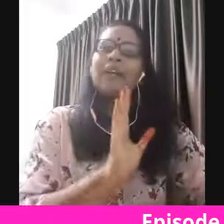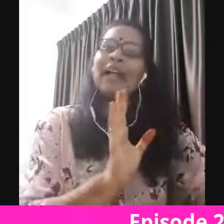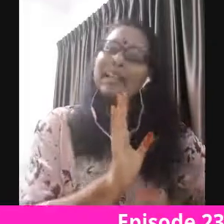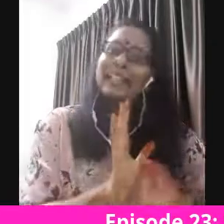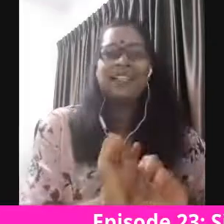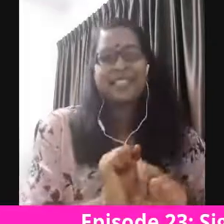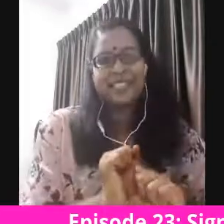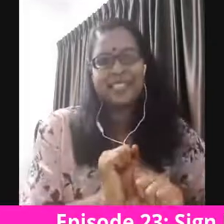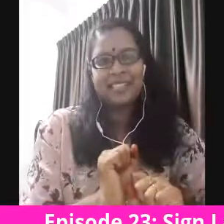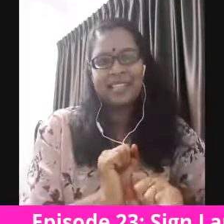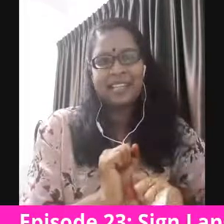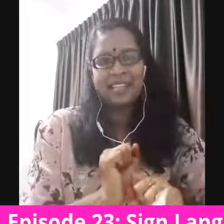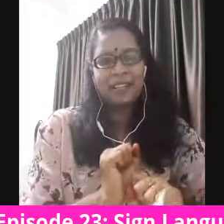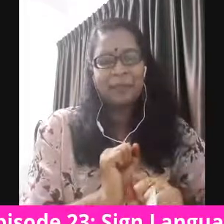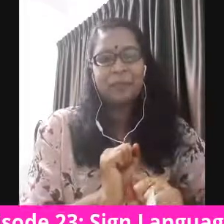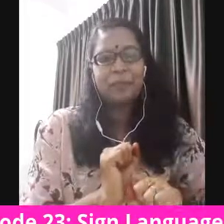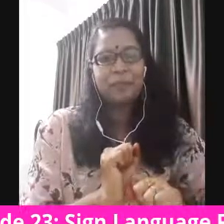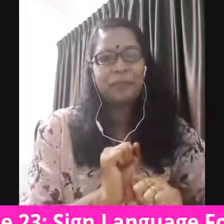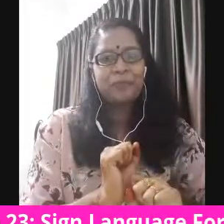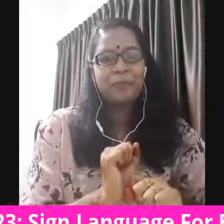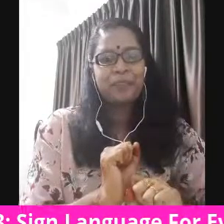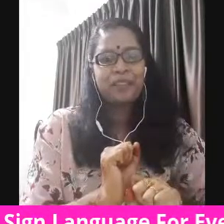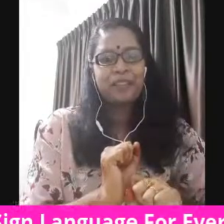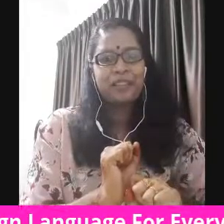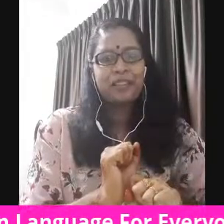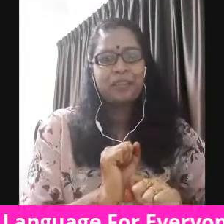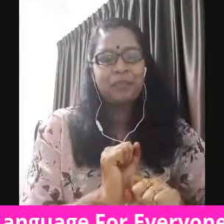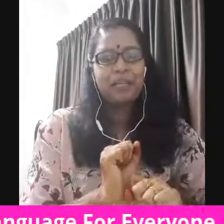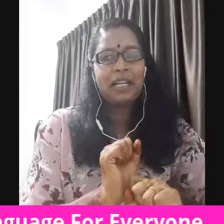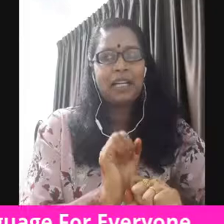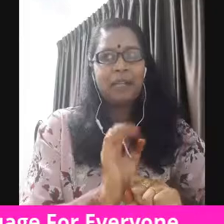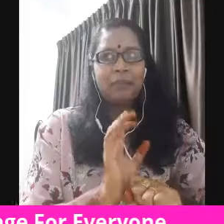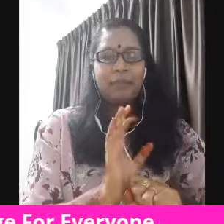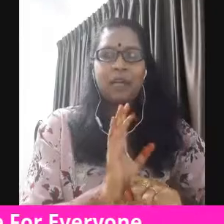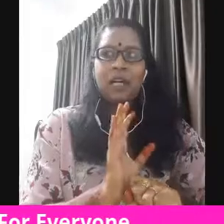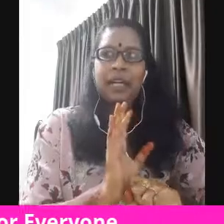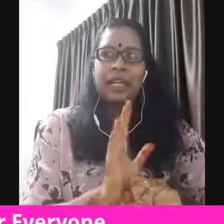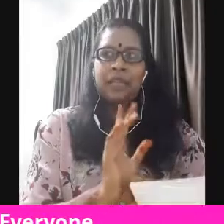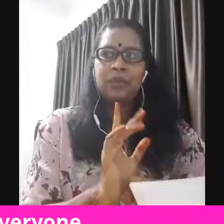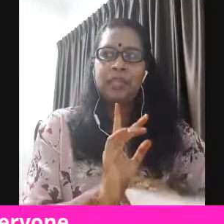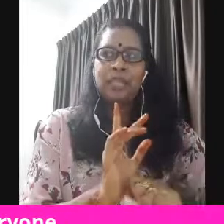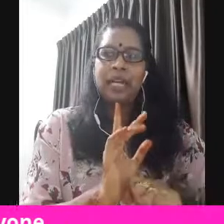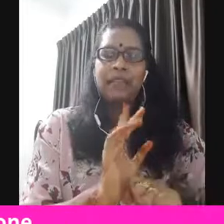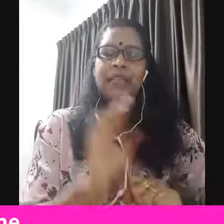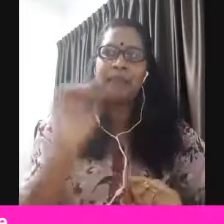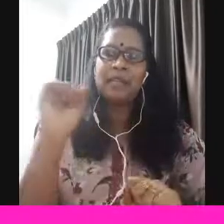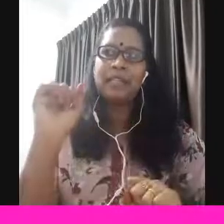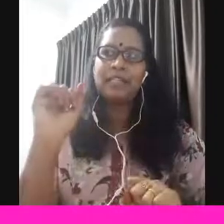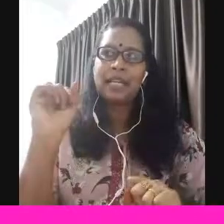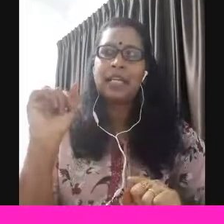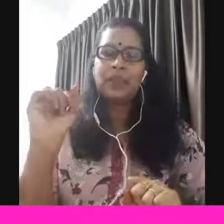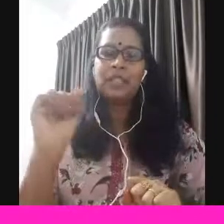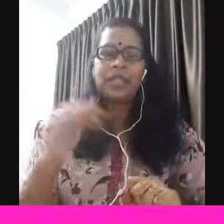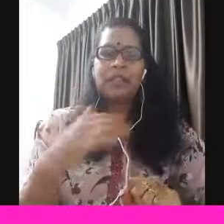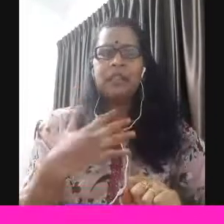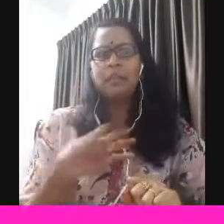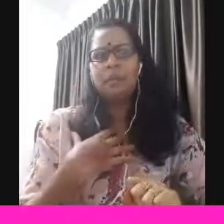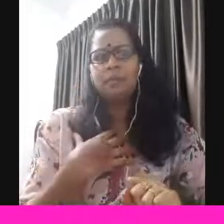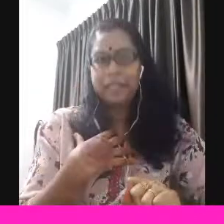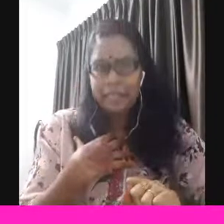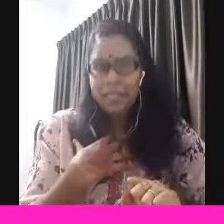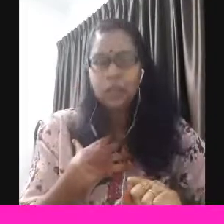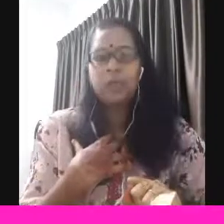Mm-hmm. sure about other countries. Mm-hmm. But A Okay, to okay, Z, I think American Sign Language